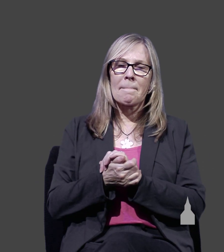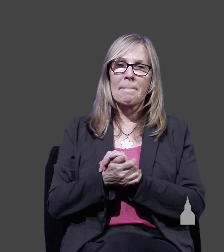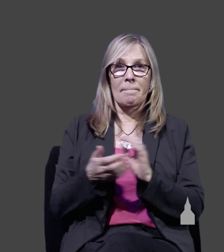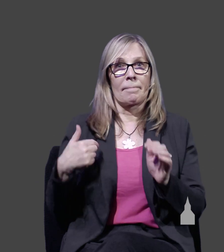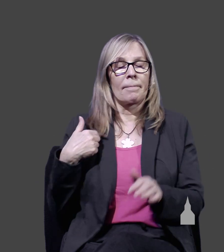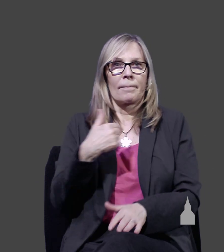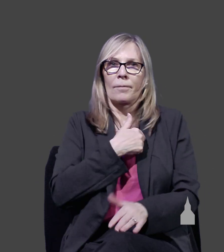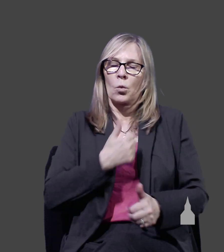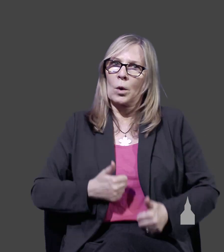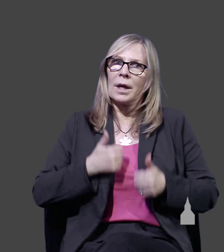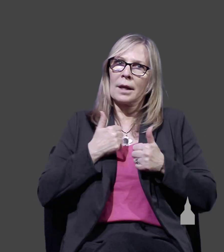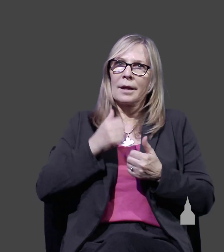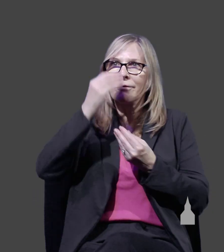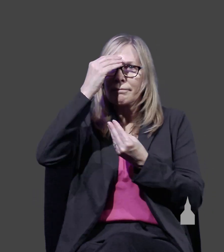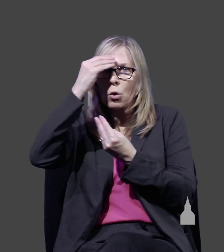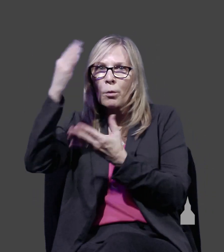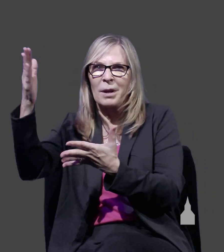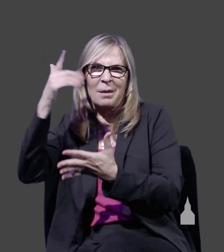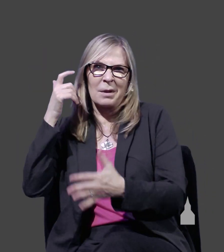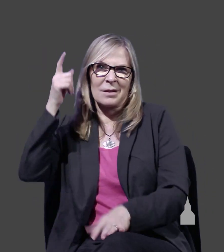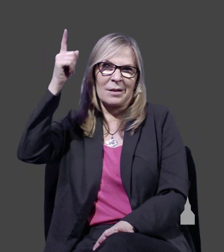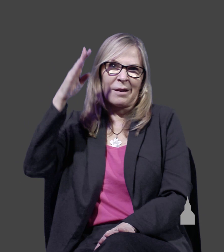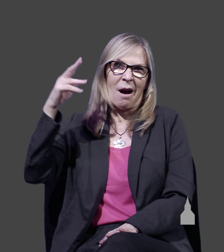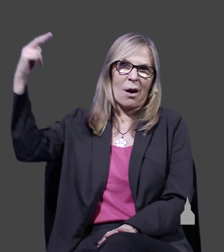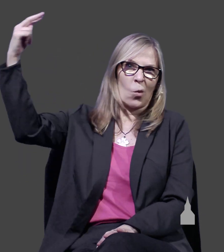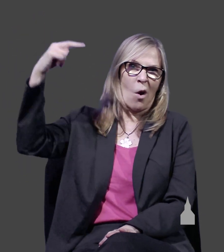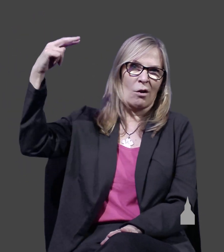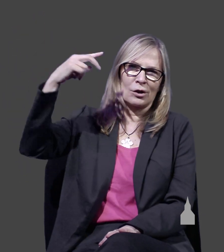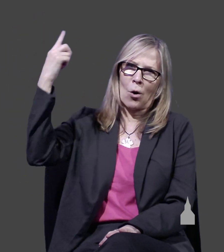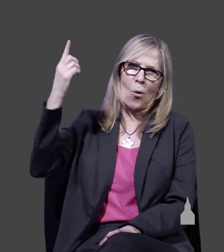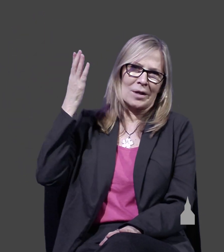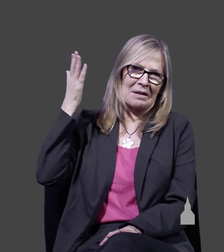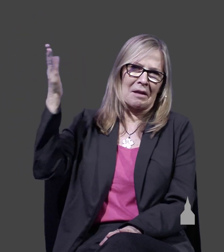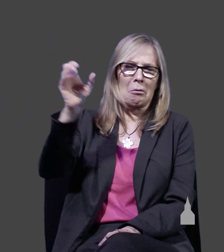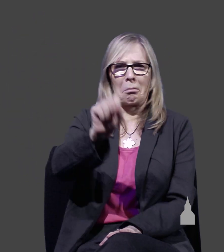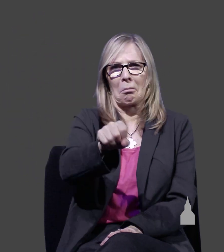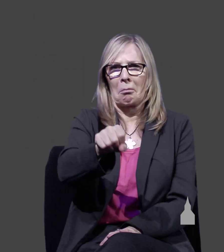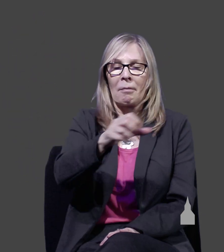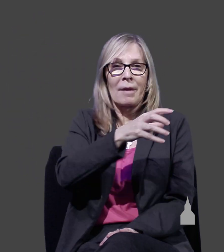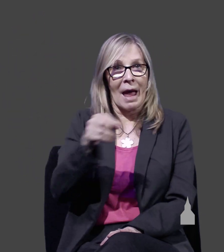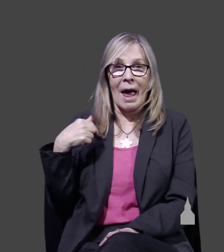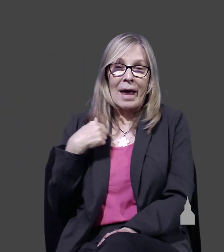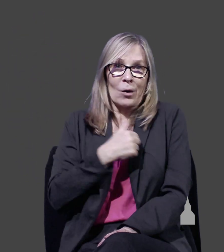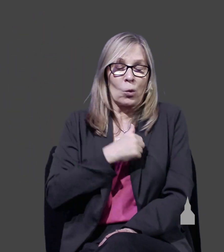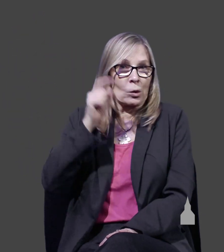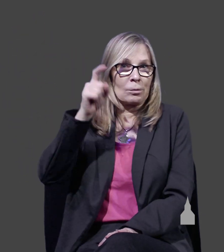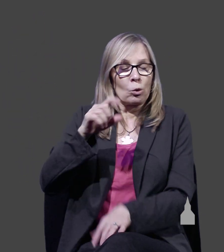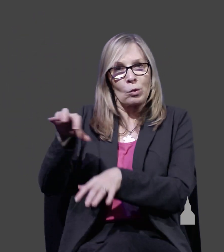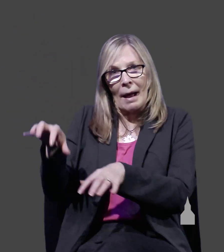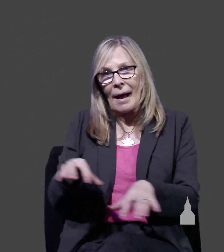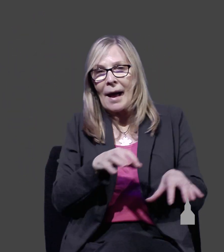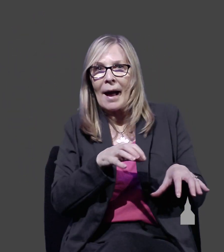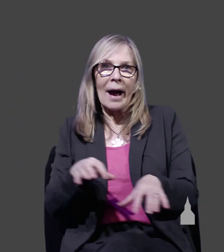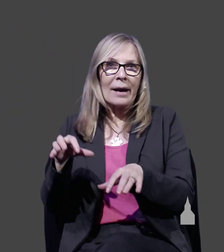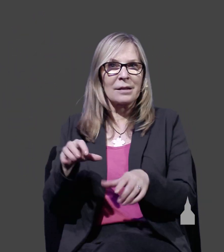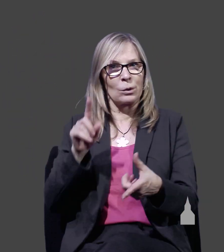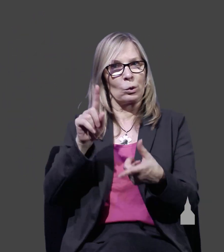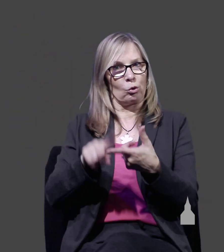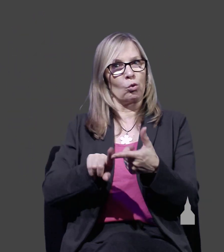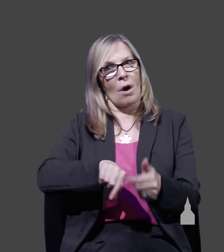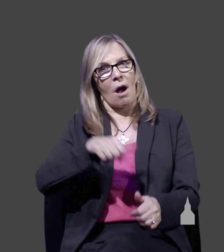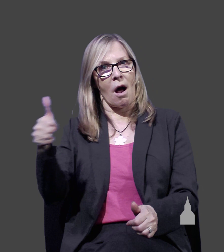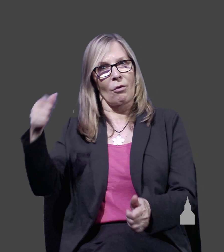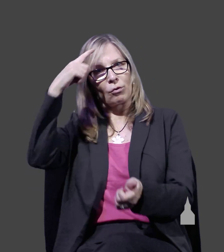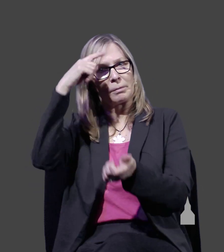Certainly we live obediently because God's watching. He is always there. And certainly we're supposed to act a certain way towards